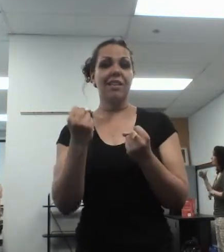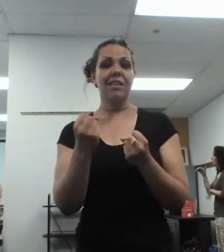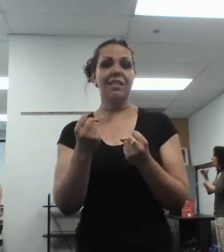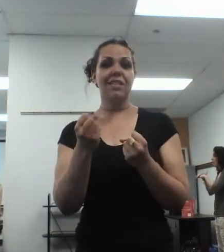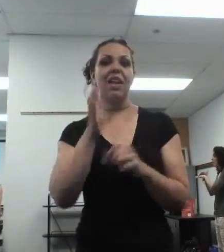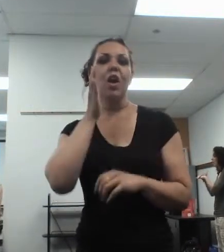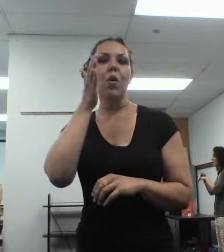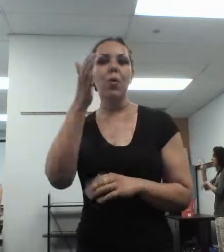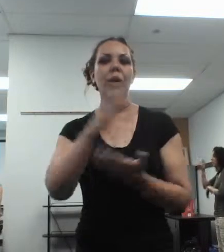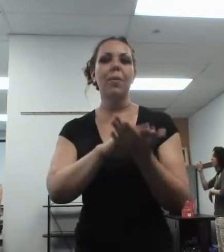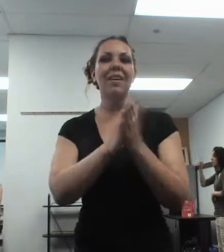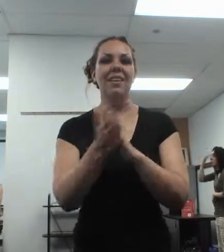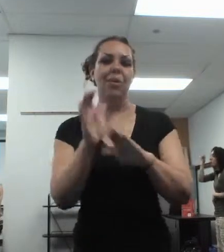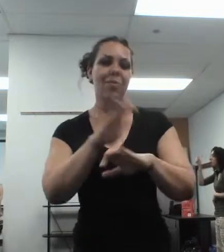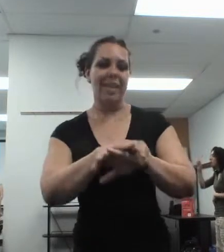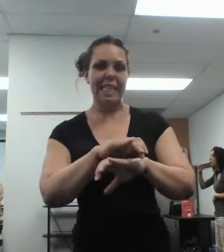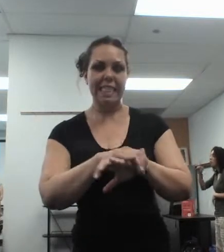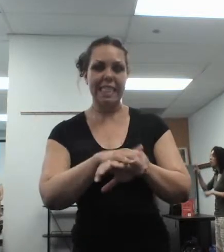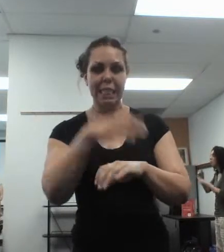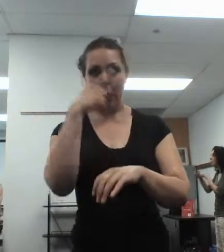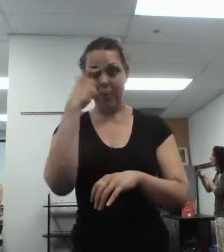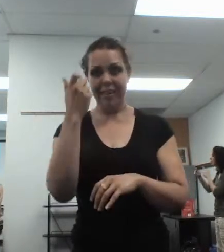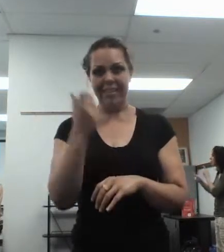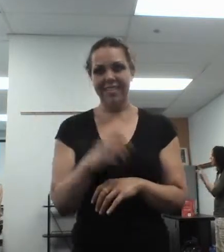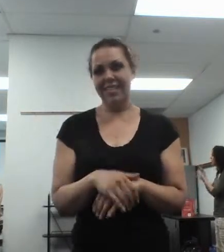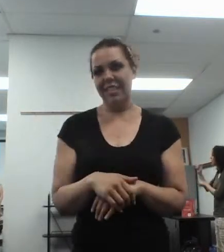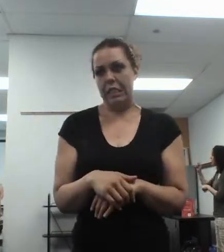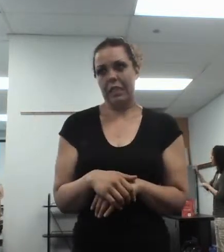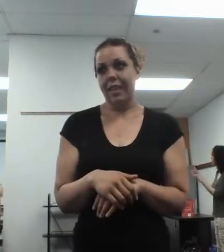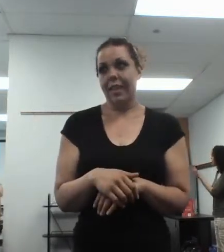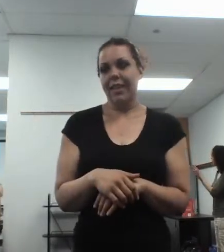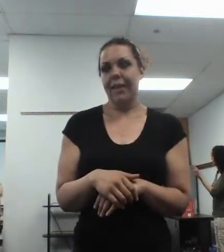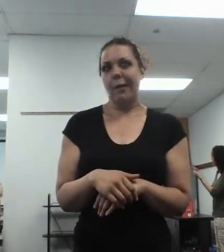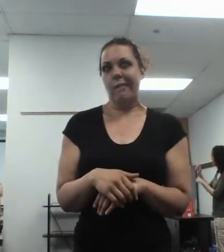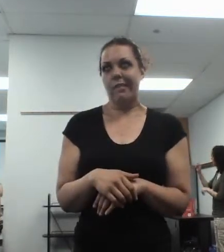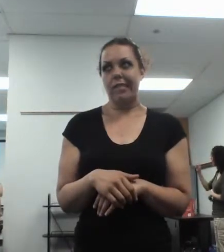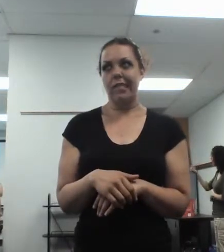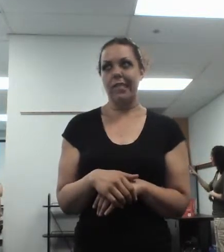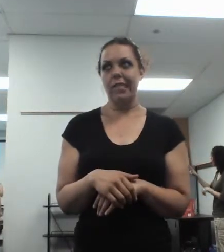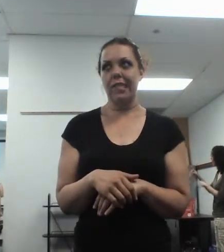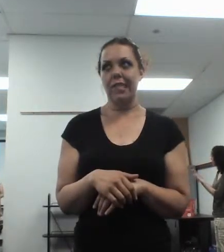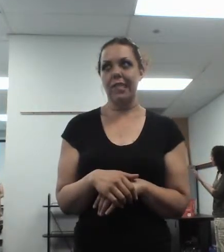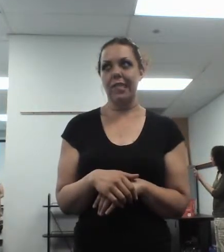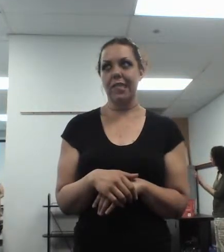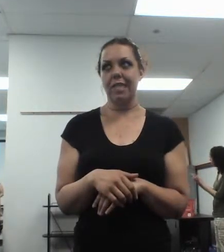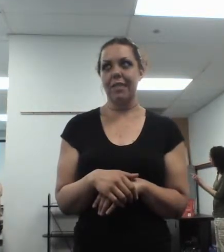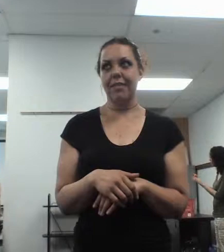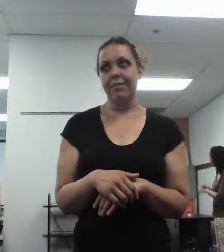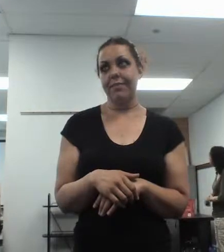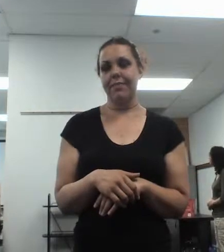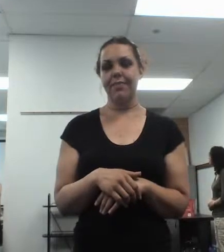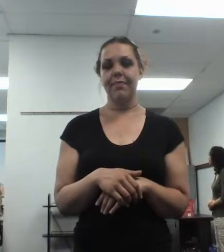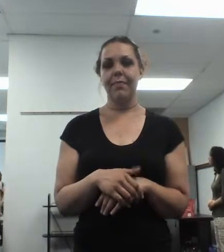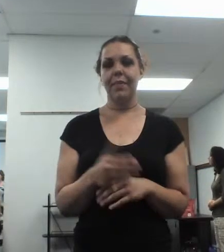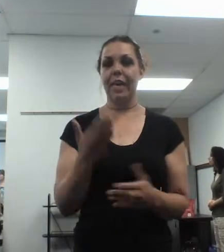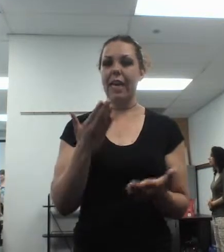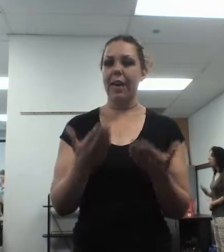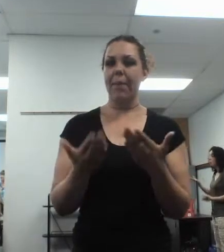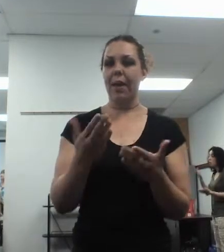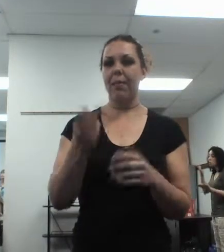the different ASL sentence types, and it comes out a little Englishy, so you might have lots of writing in there, in this section, into your comment.